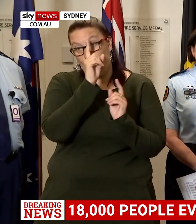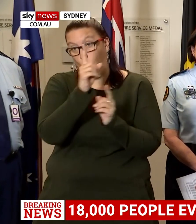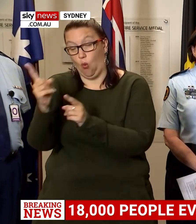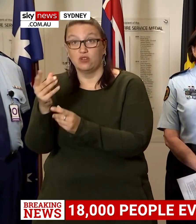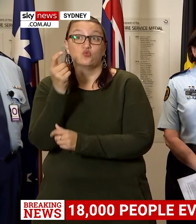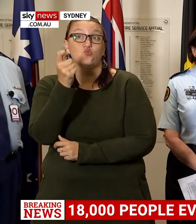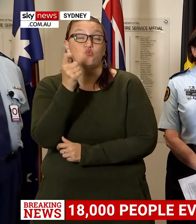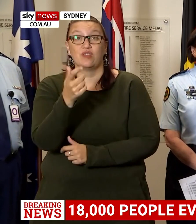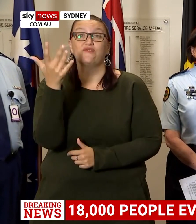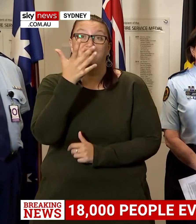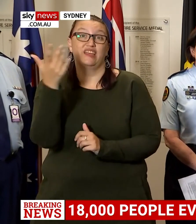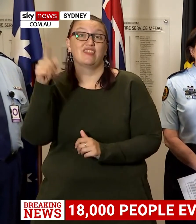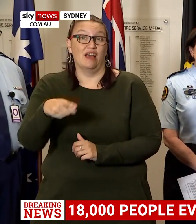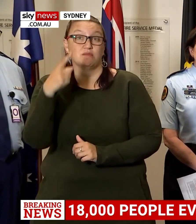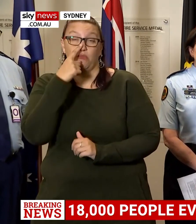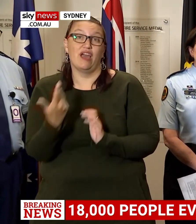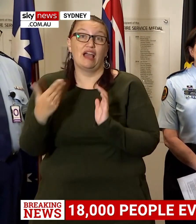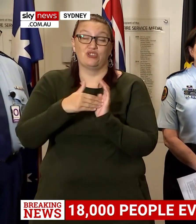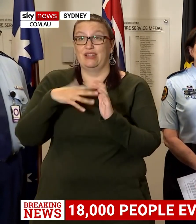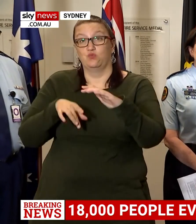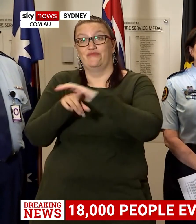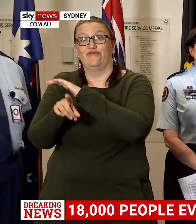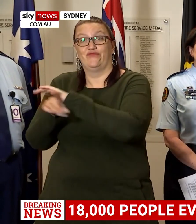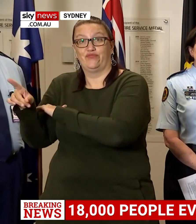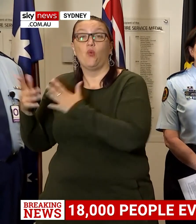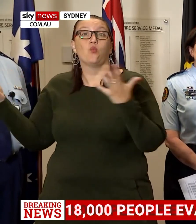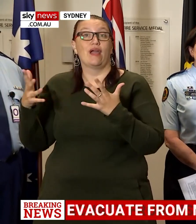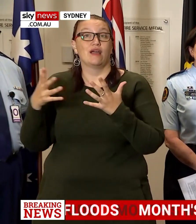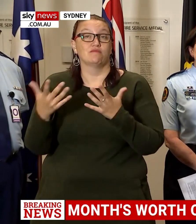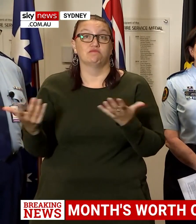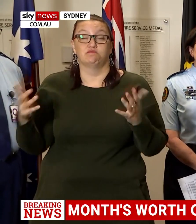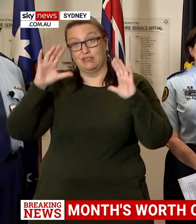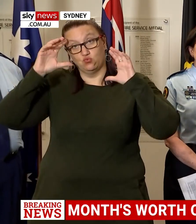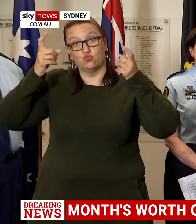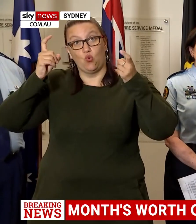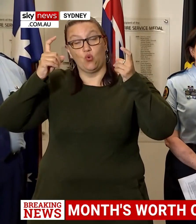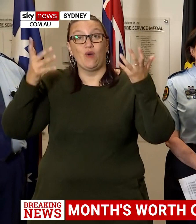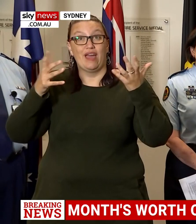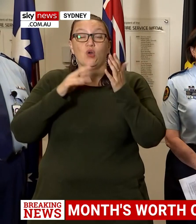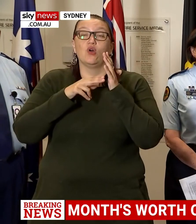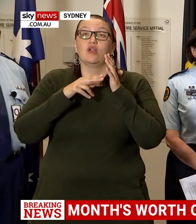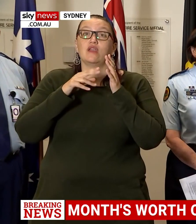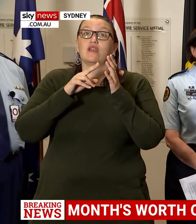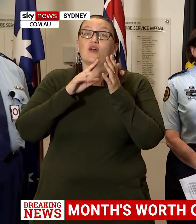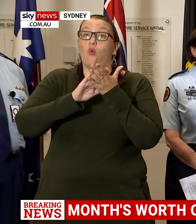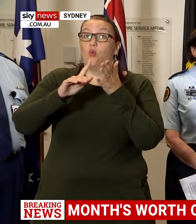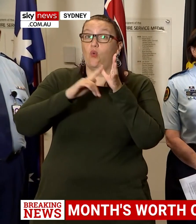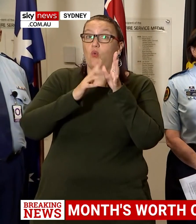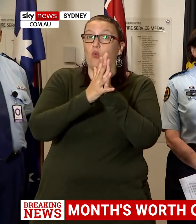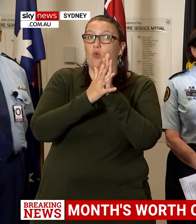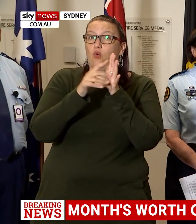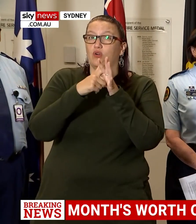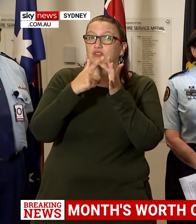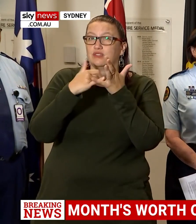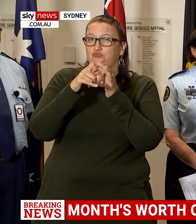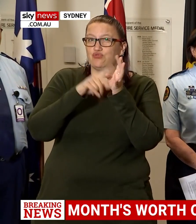of concern are firstly around the Colo River and the Hawkesbury, but also up in the Northern Rivers area, which was previously not as